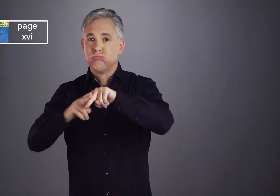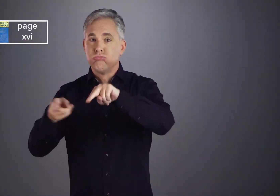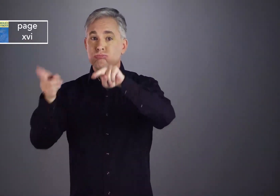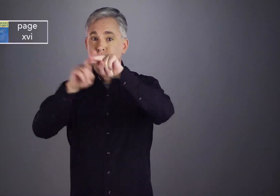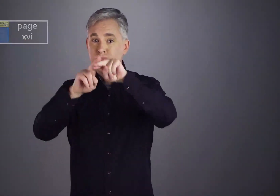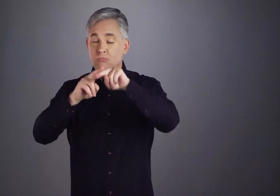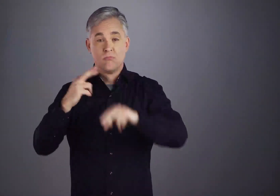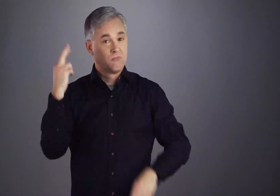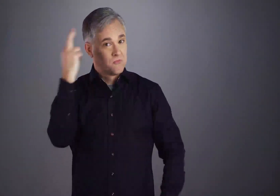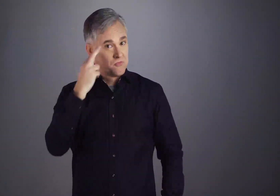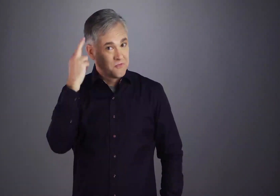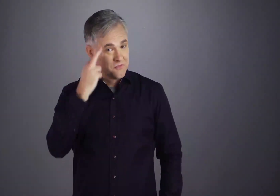bounds.